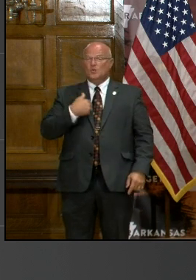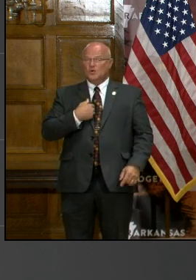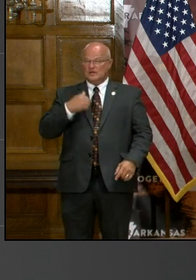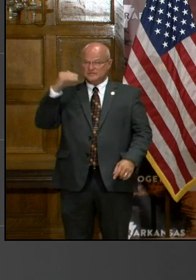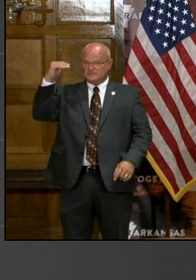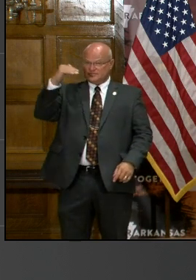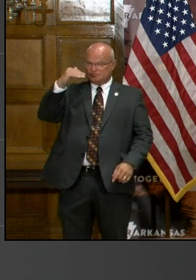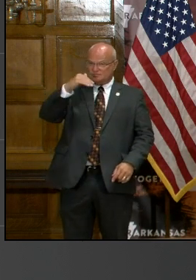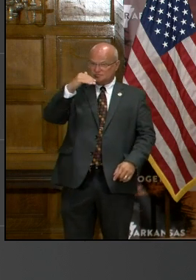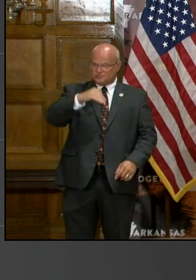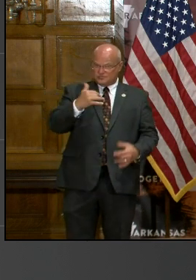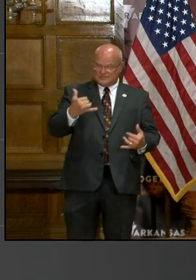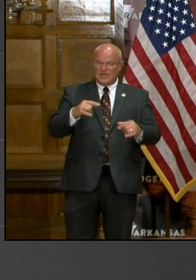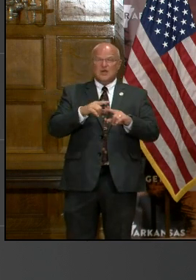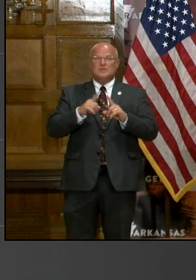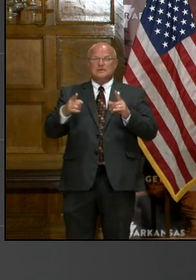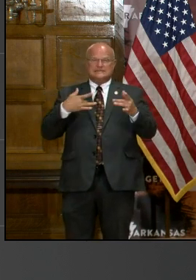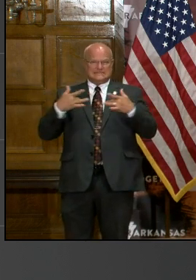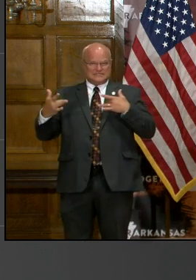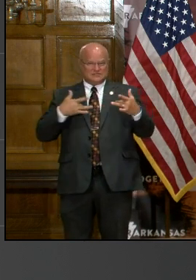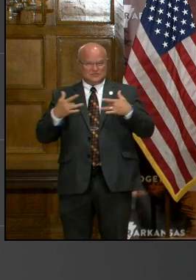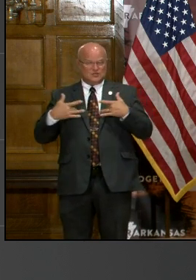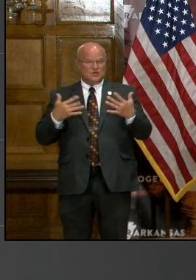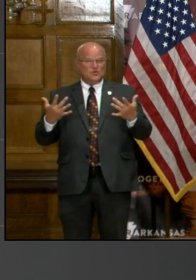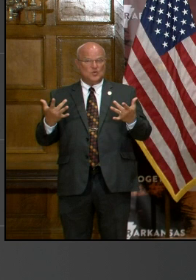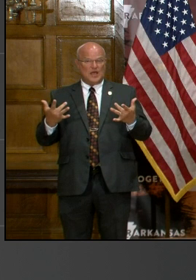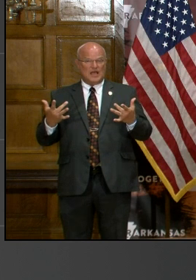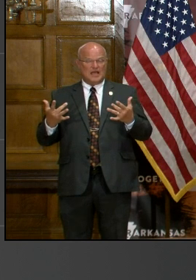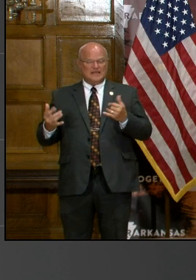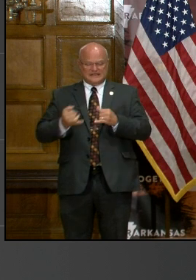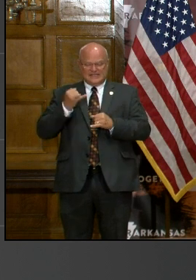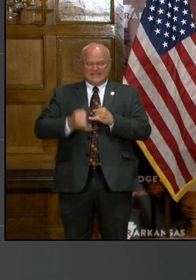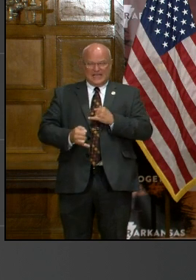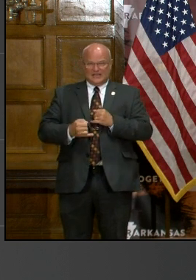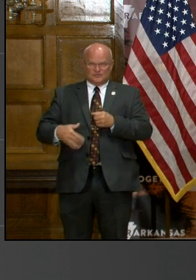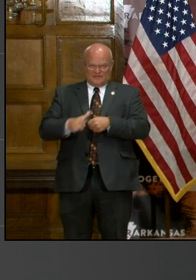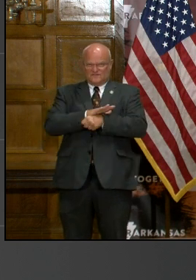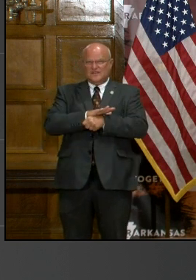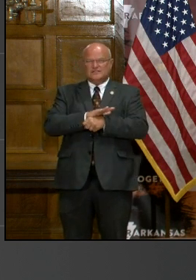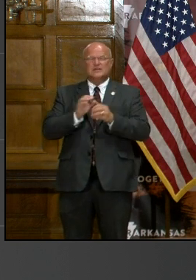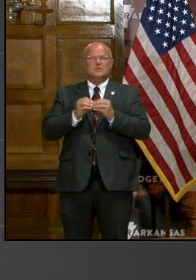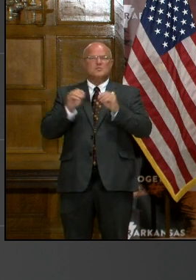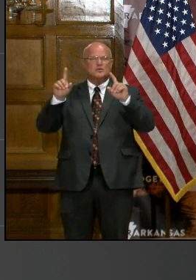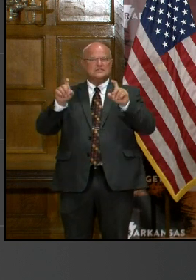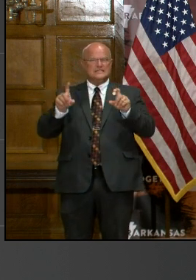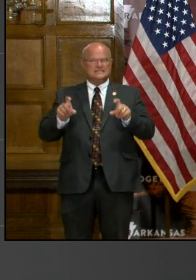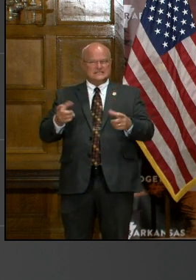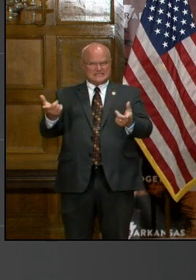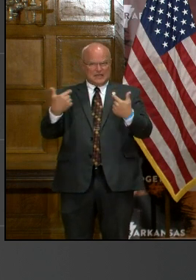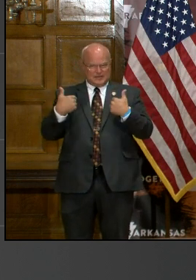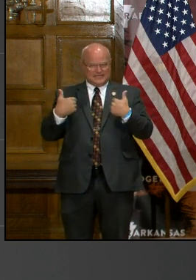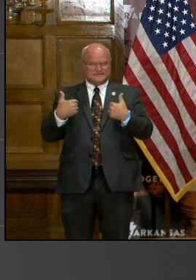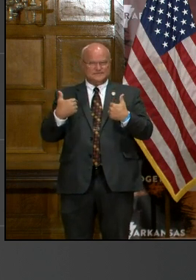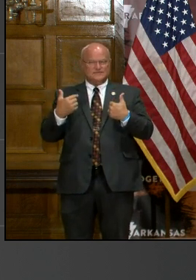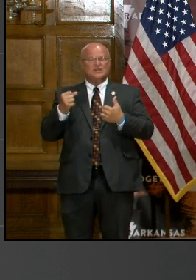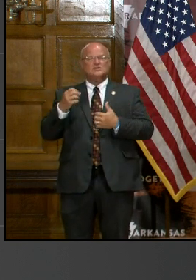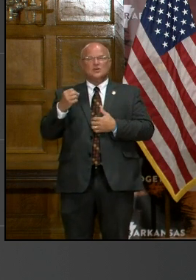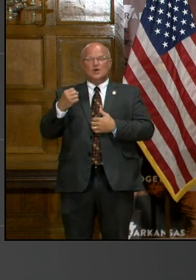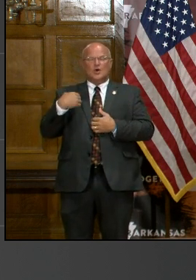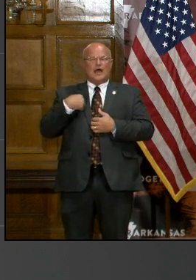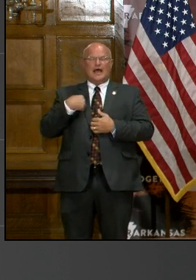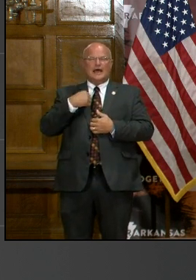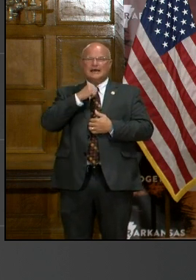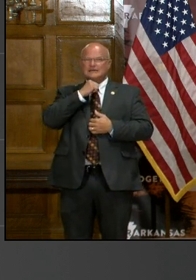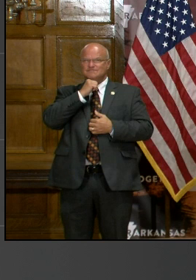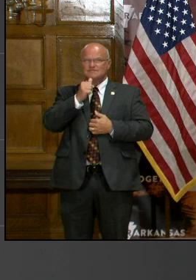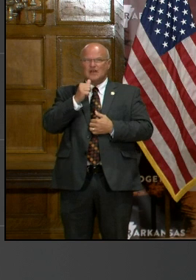right direction, but it's a concern because those last few will be filled in as more test results come in. So I don't